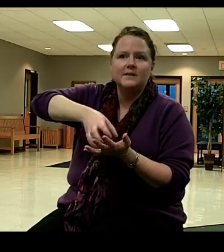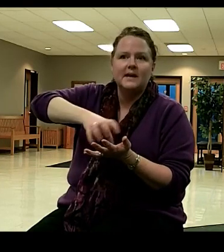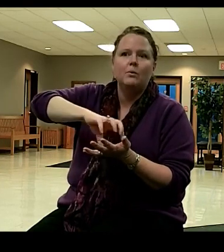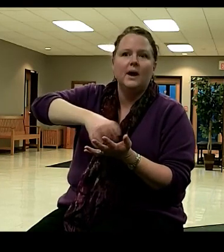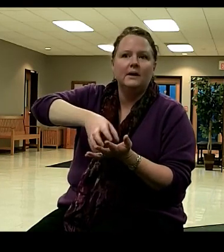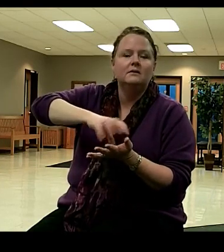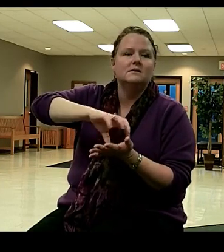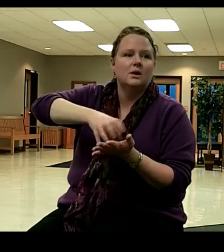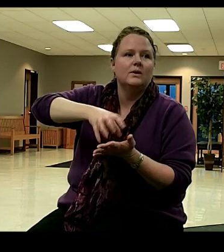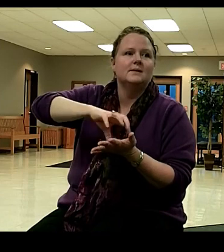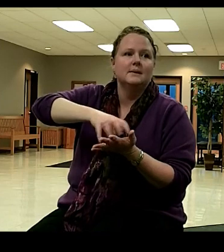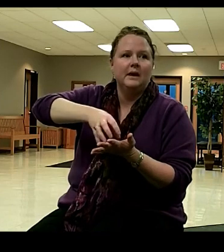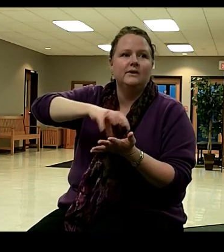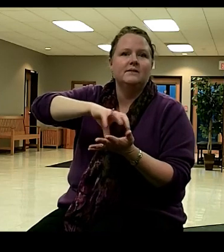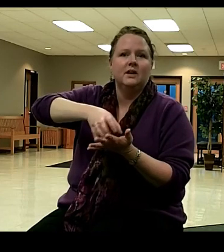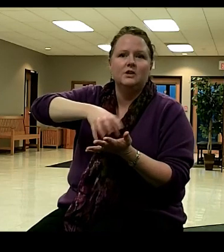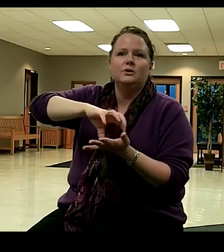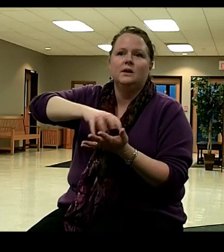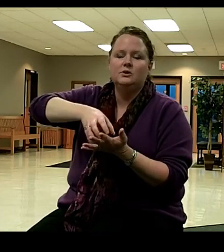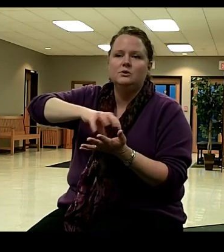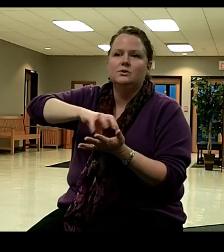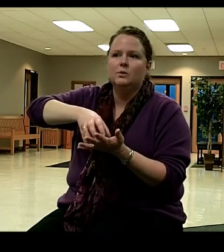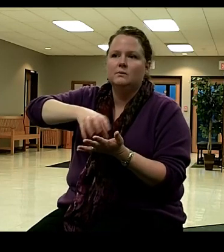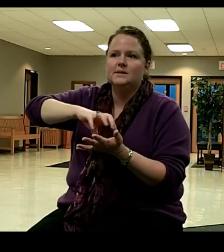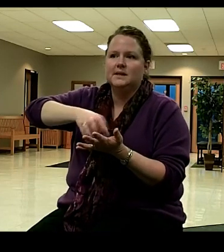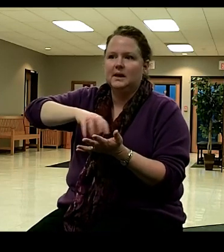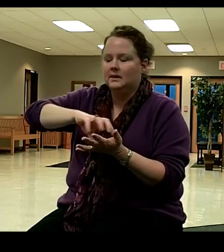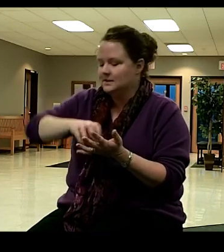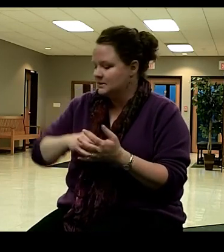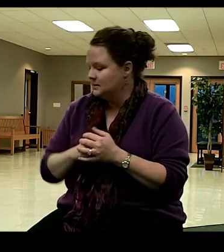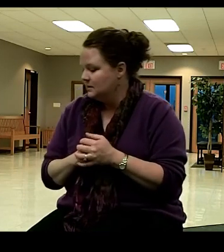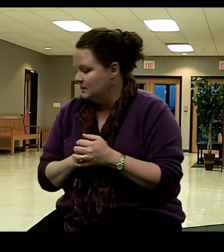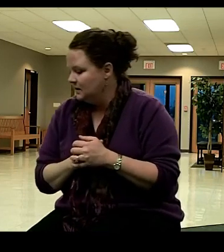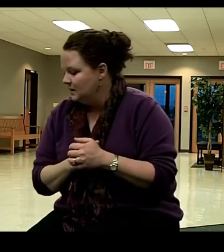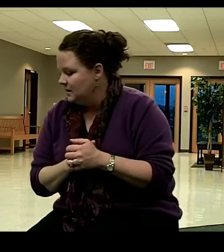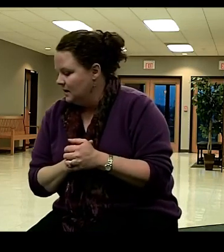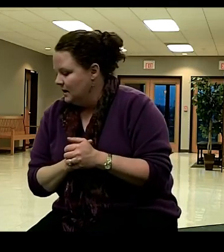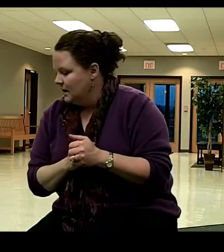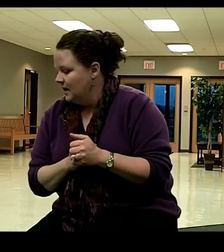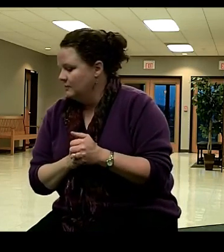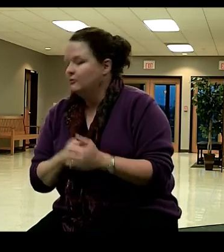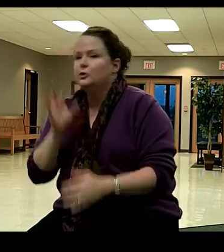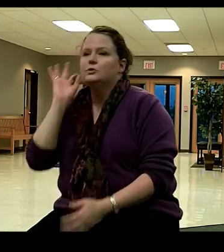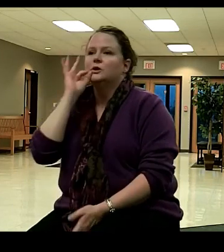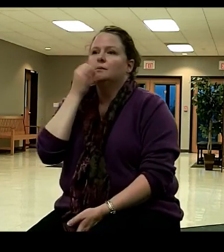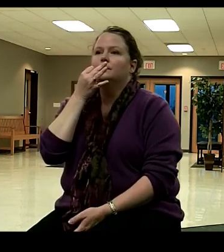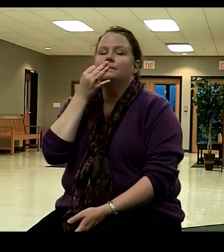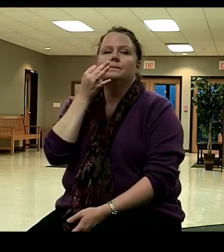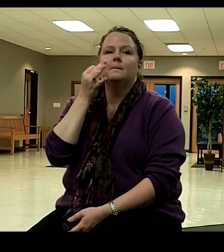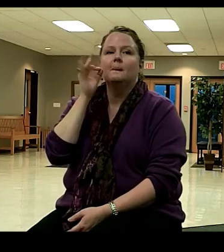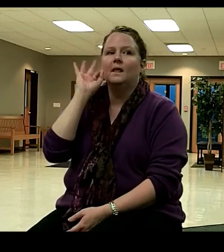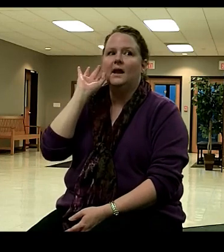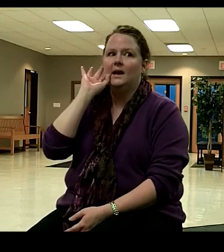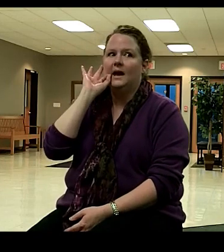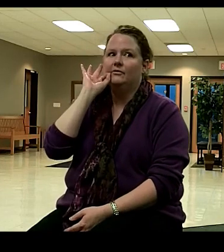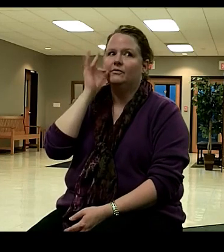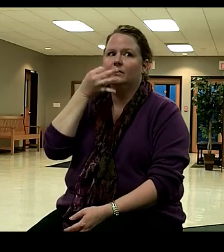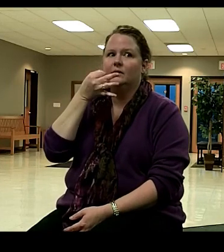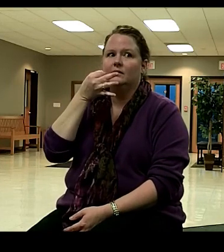same way, so in some areas of the country they do use the word biscuit like this. Fruit, an F